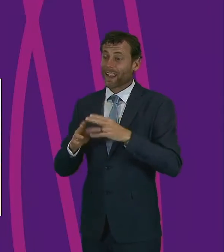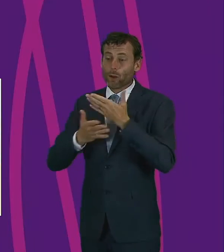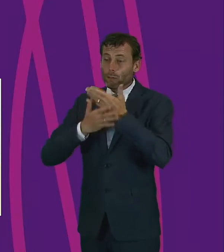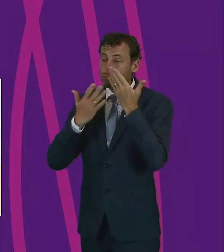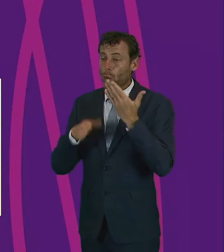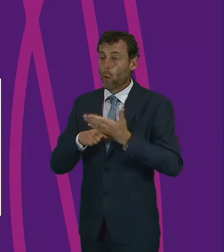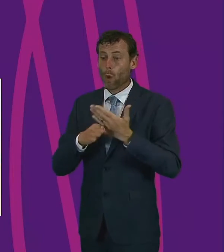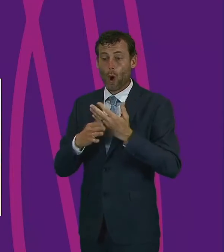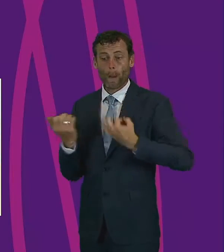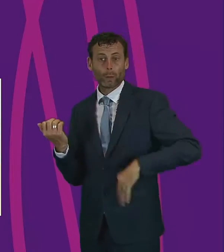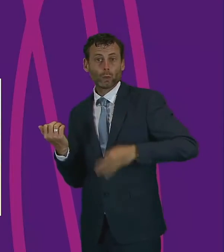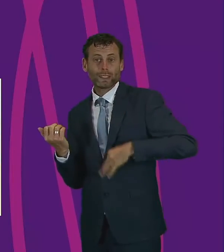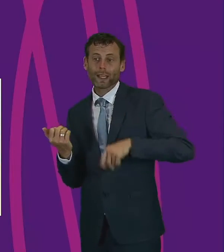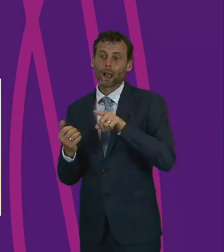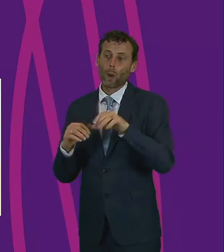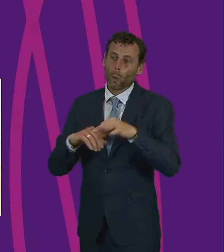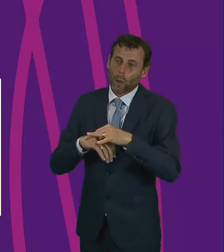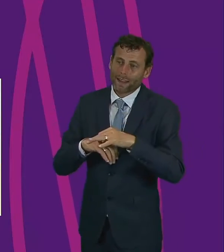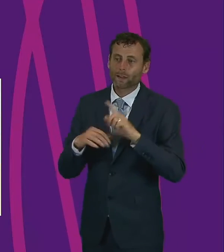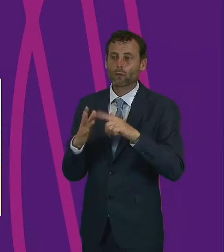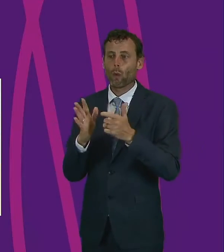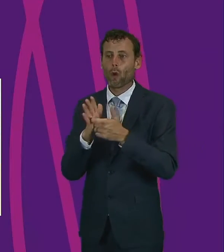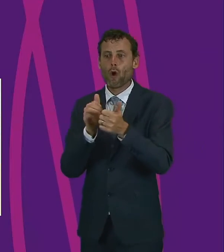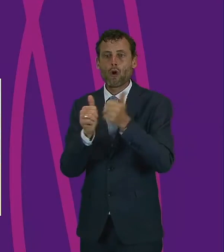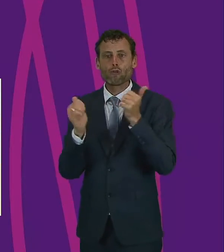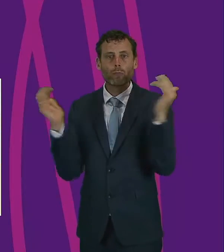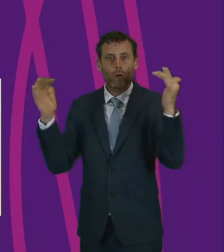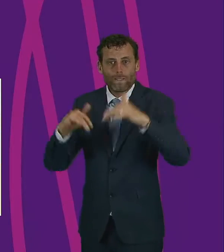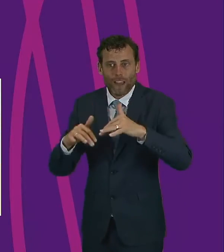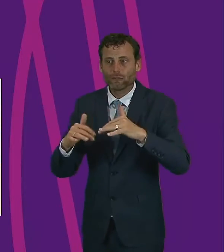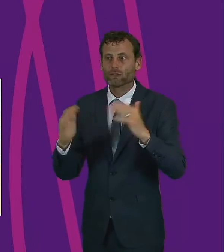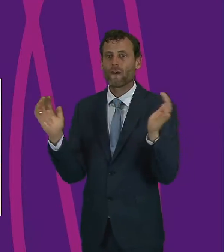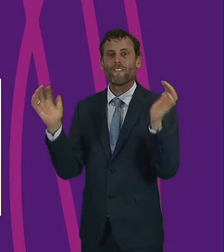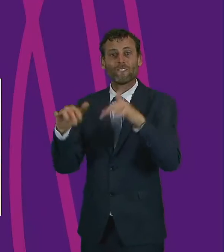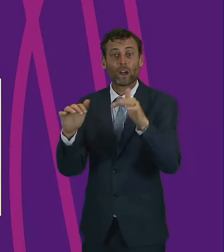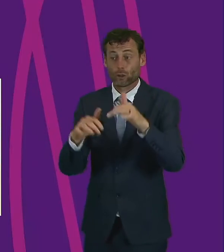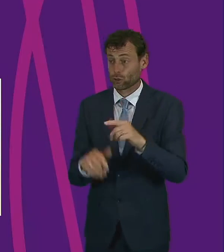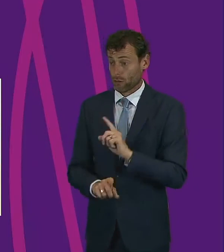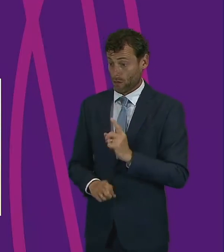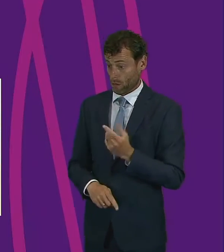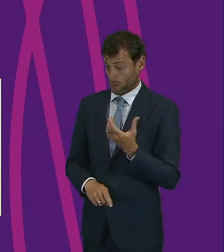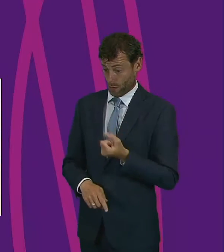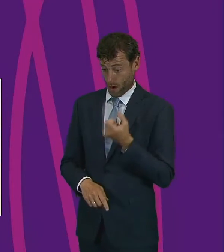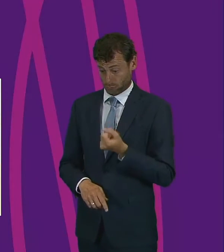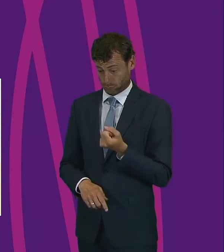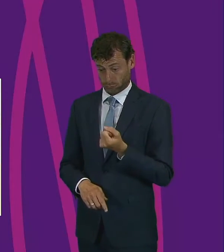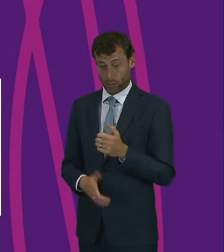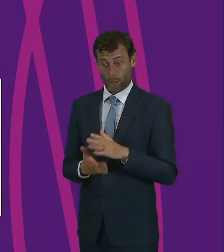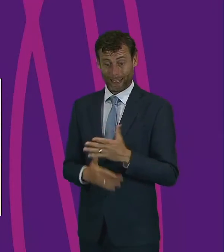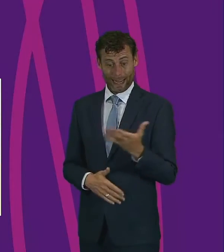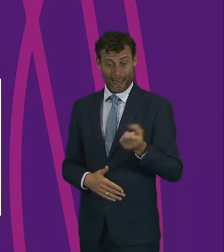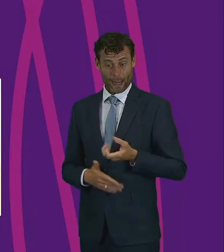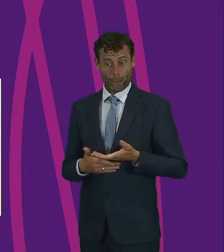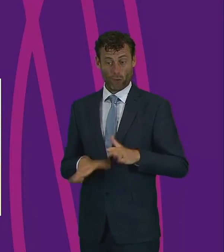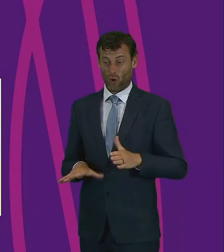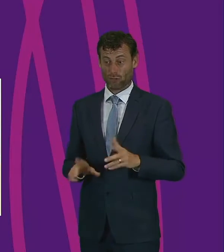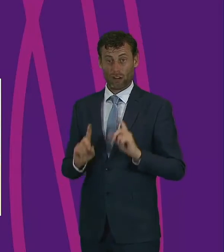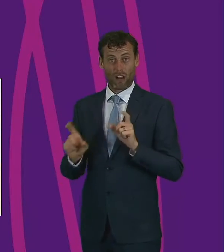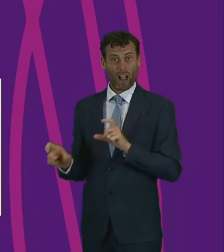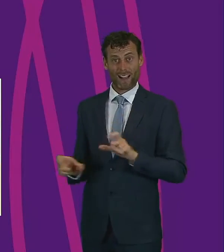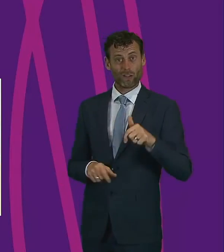income from playing weddings and corporate events and functions, they will not be able to do these other activities. And a recent Musicians' Union